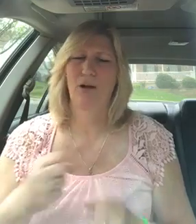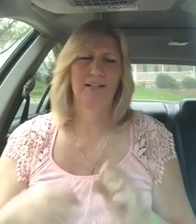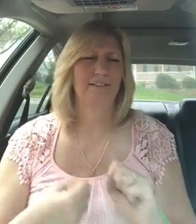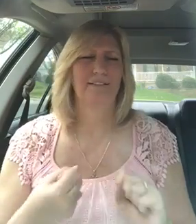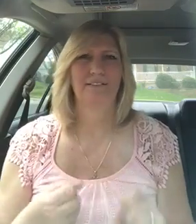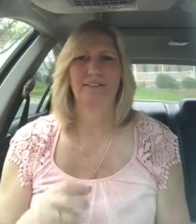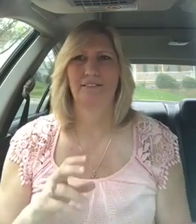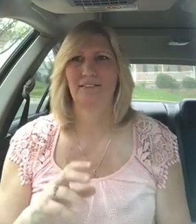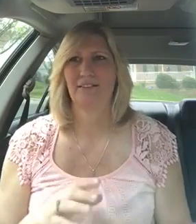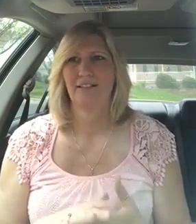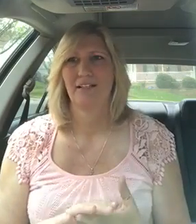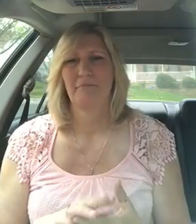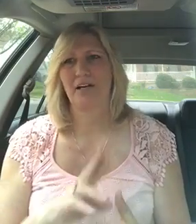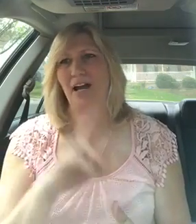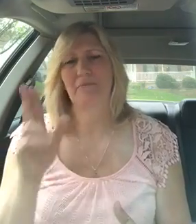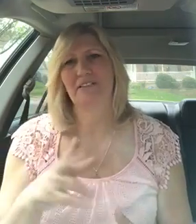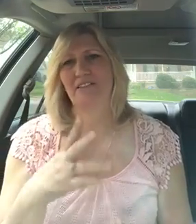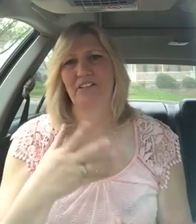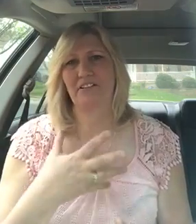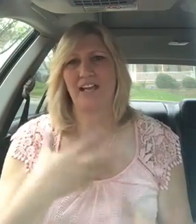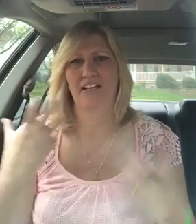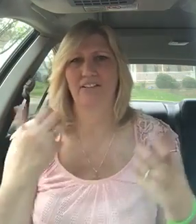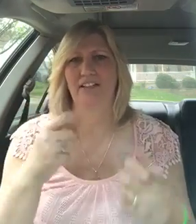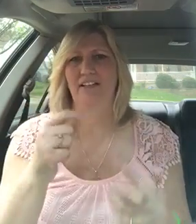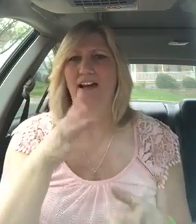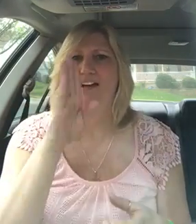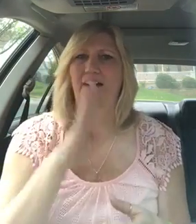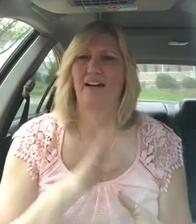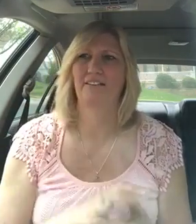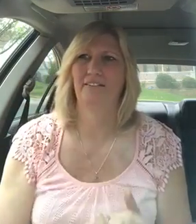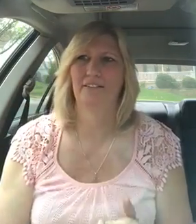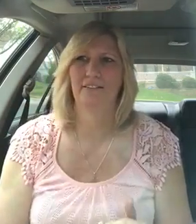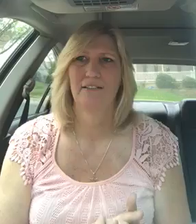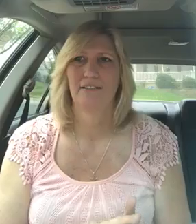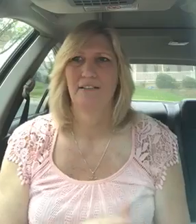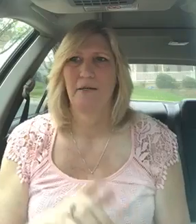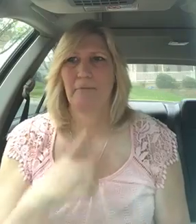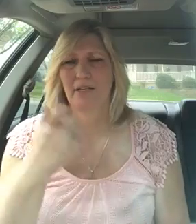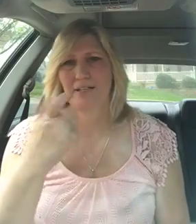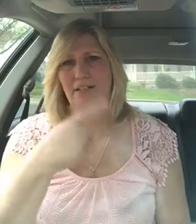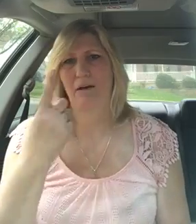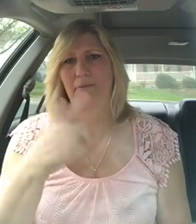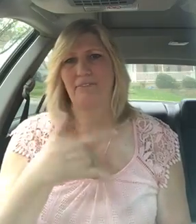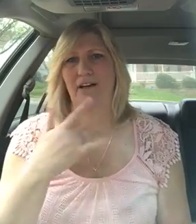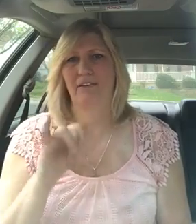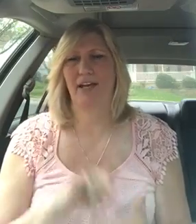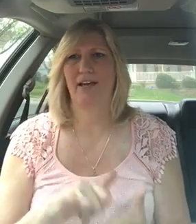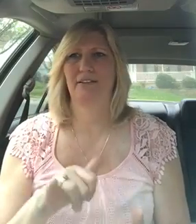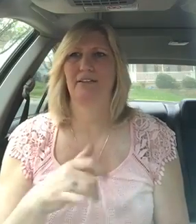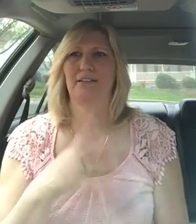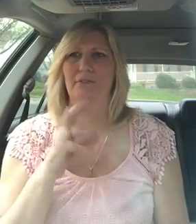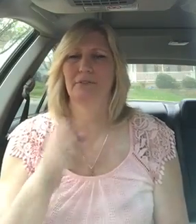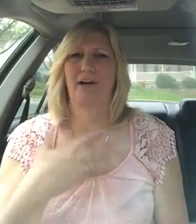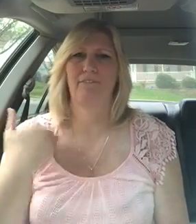torn, but I was never angry at God, because I always felt that it was my